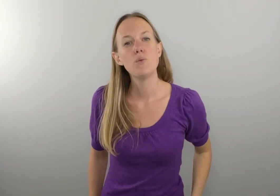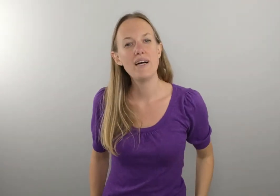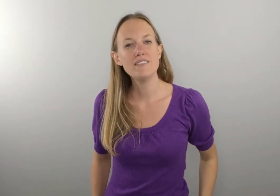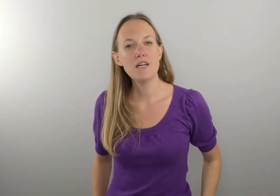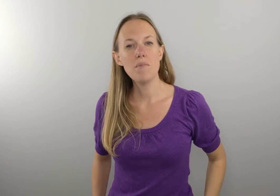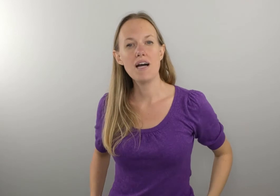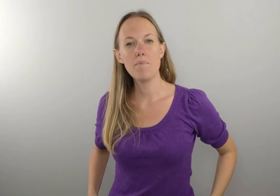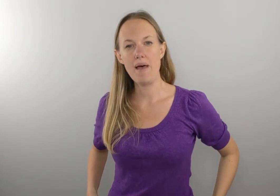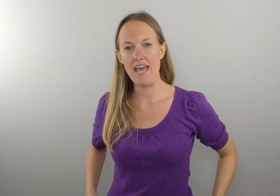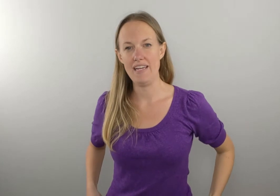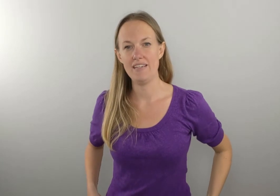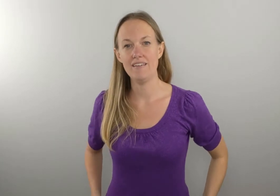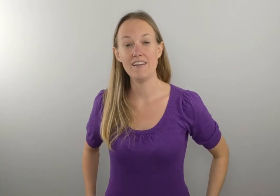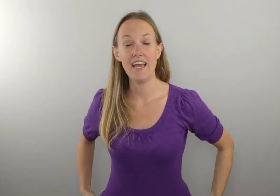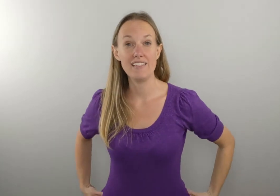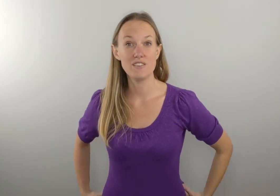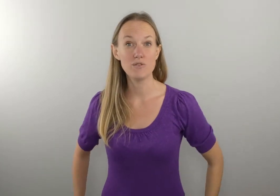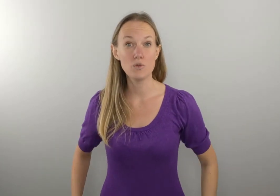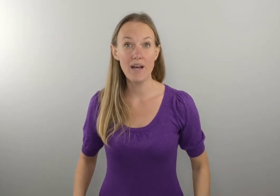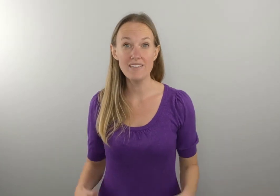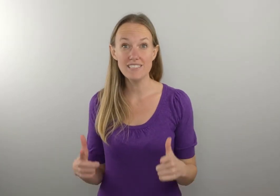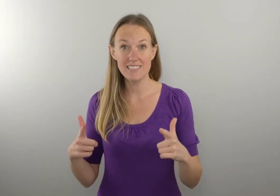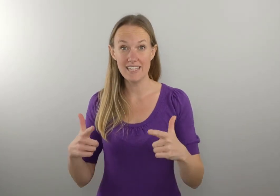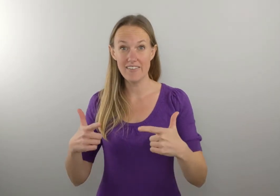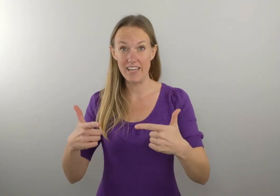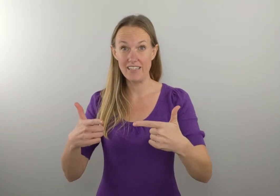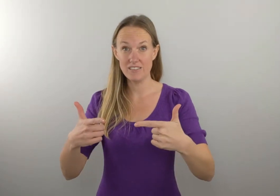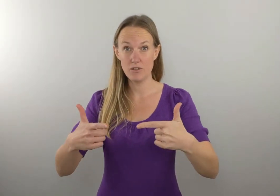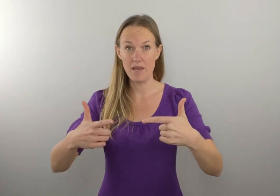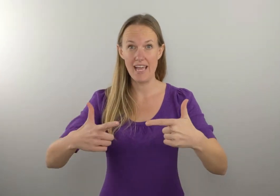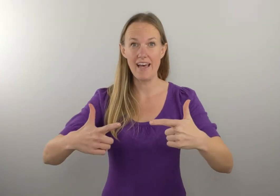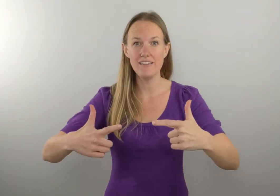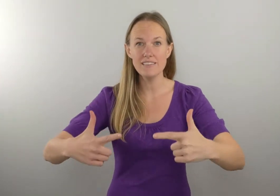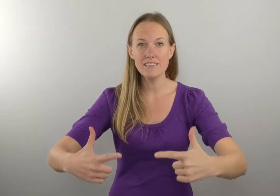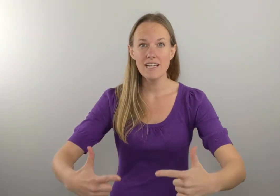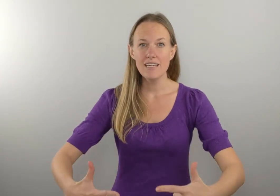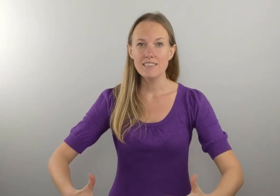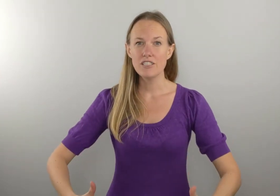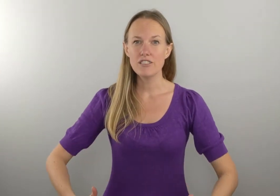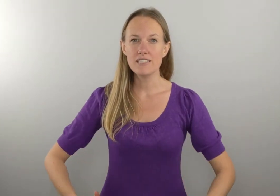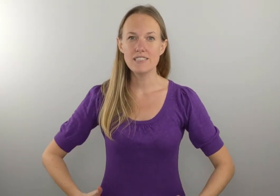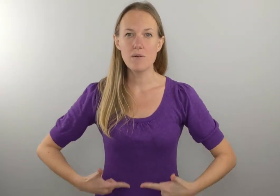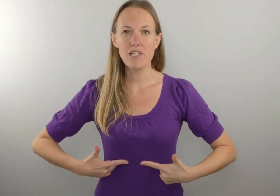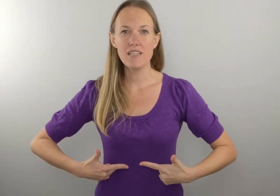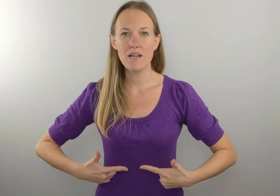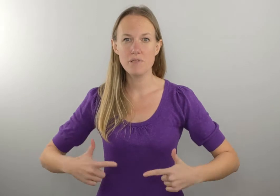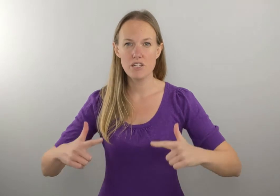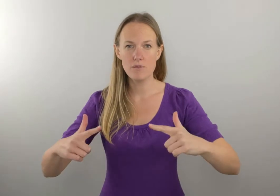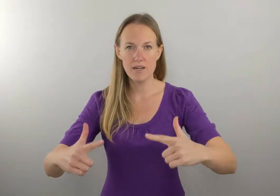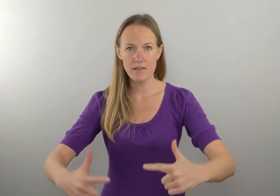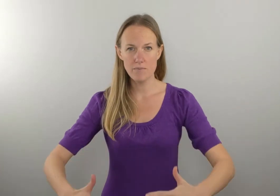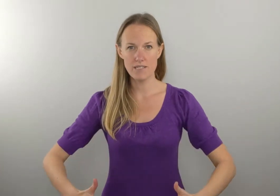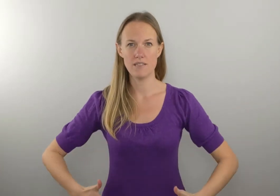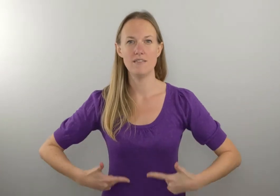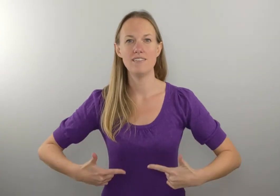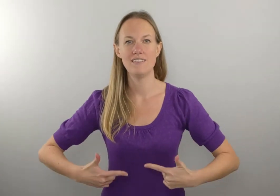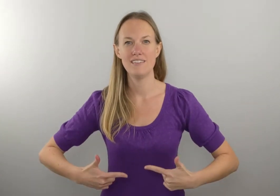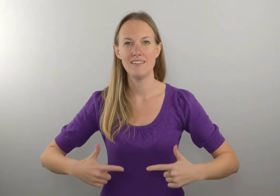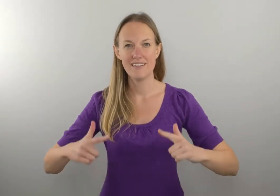Dwelt among men. Okay, so dwelt is living. So you make L's to your stomach and then up to your ribs.